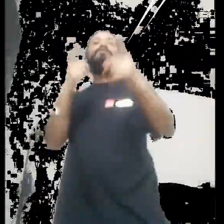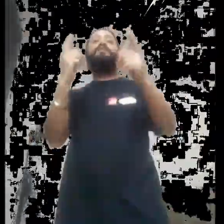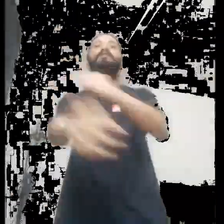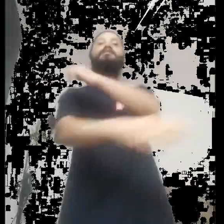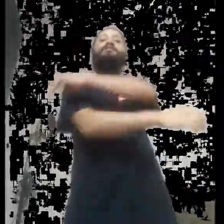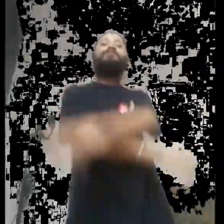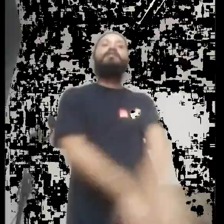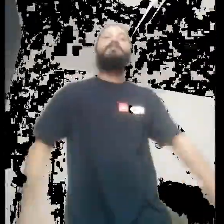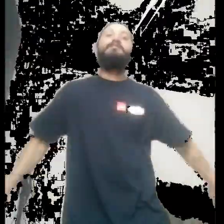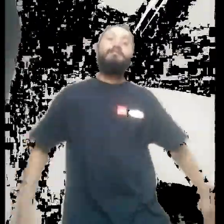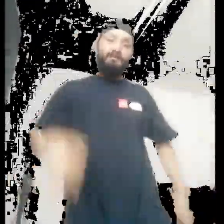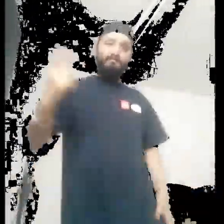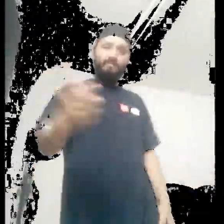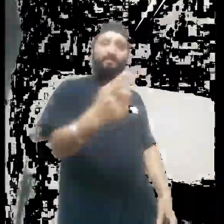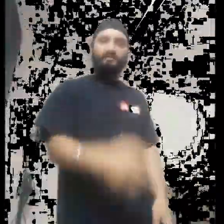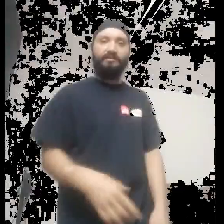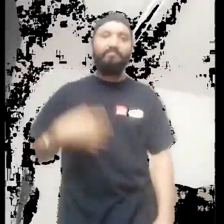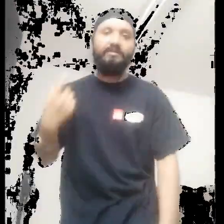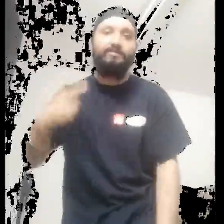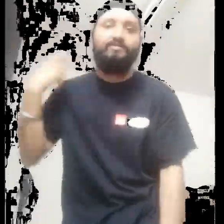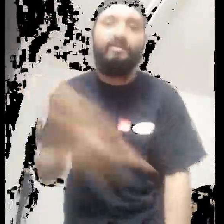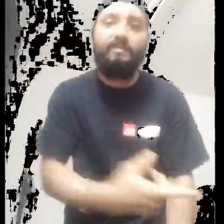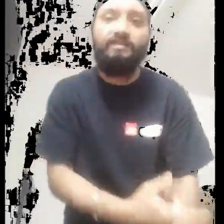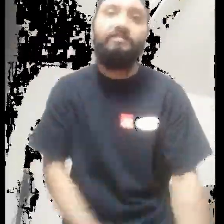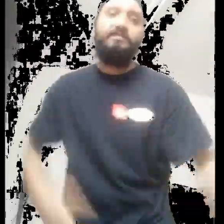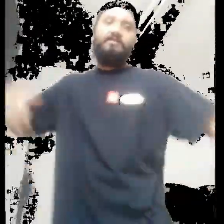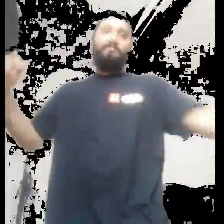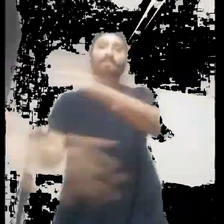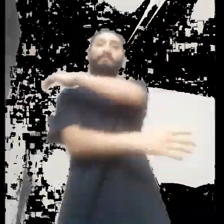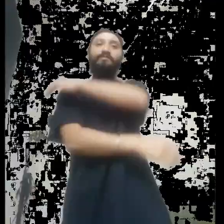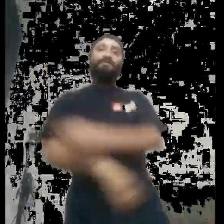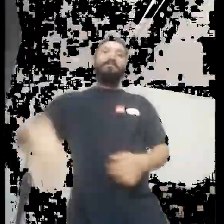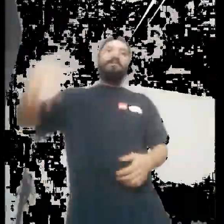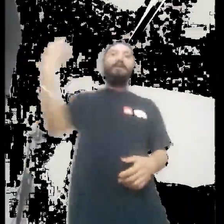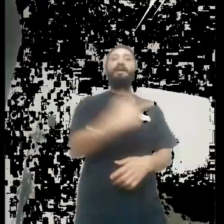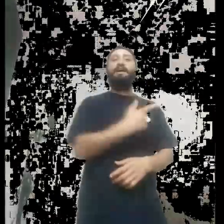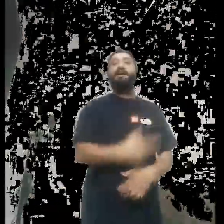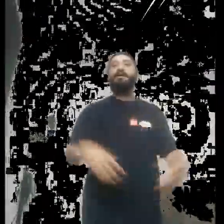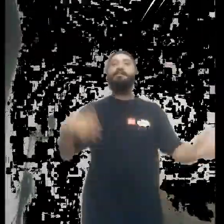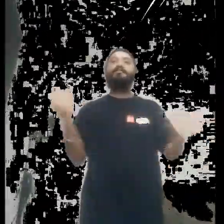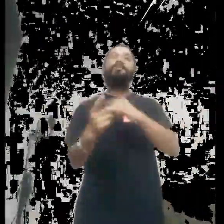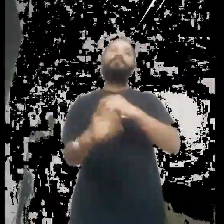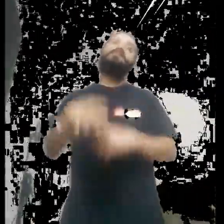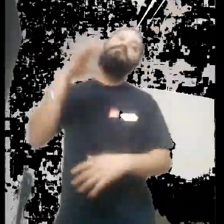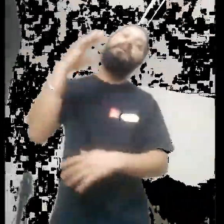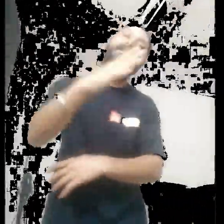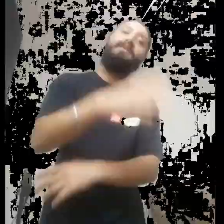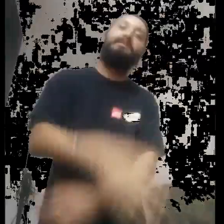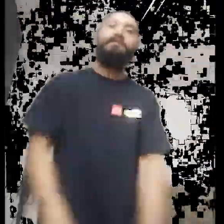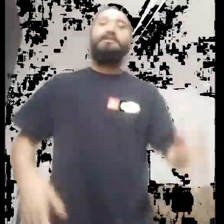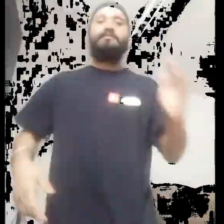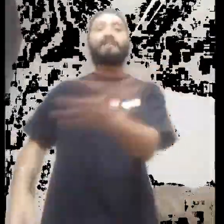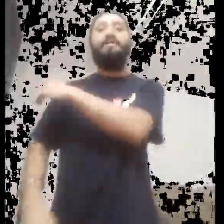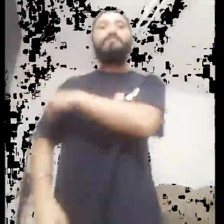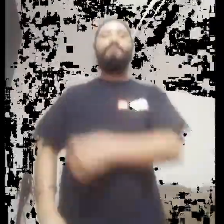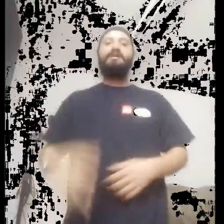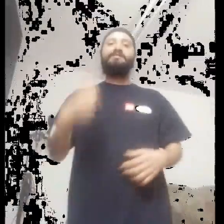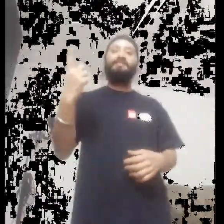are the one. Today I want to sing, turn one on the head, it always burning. That's why I